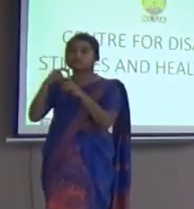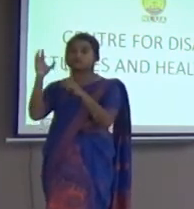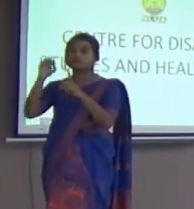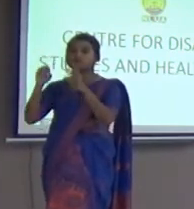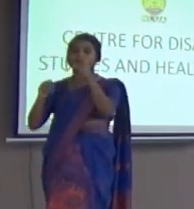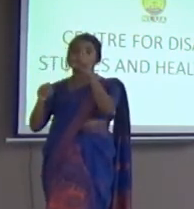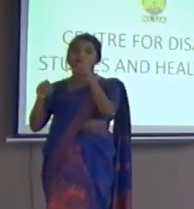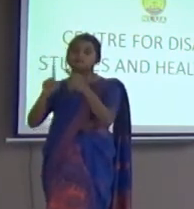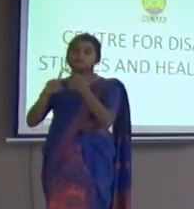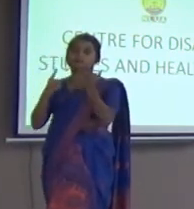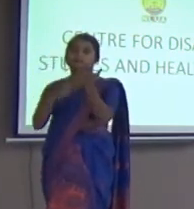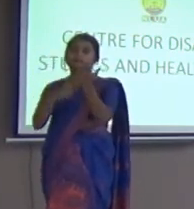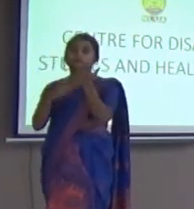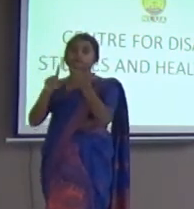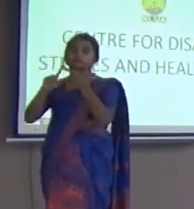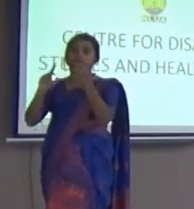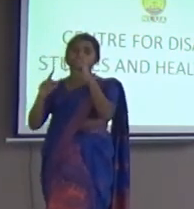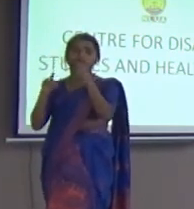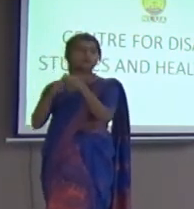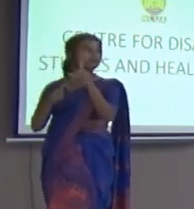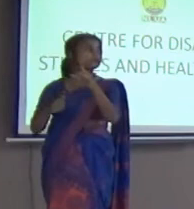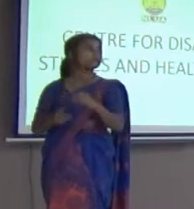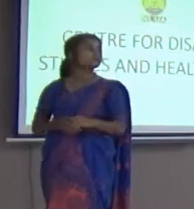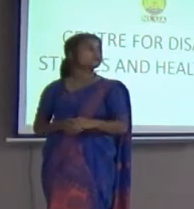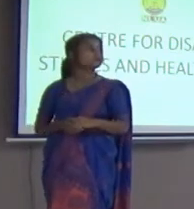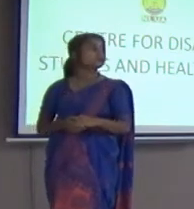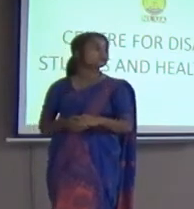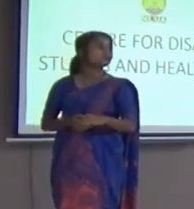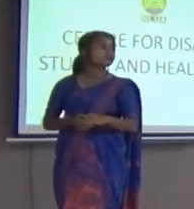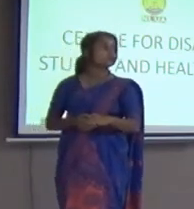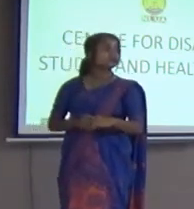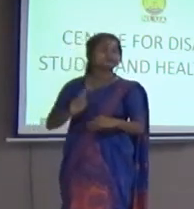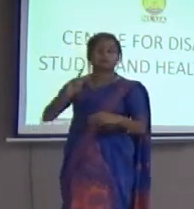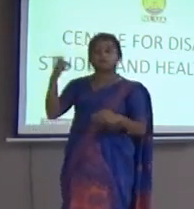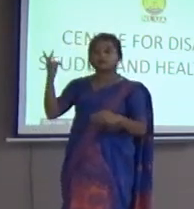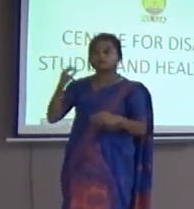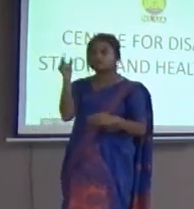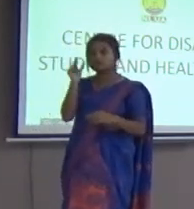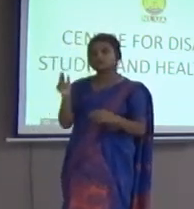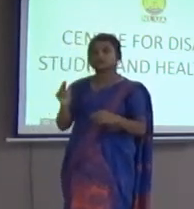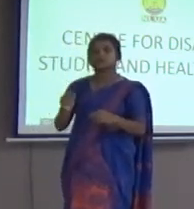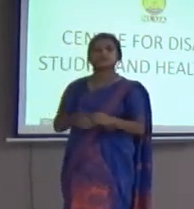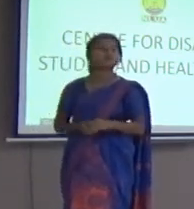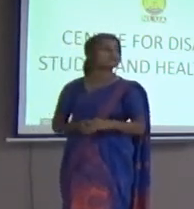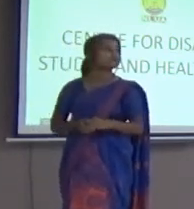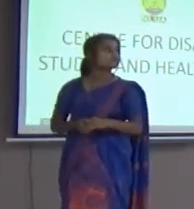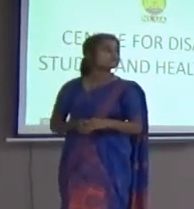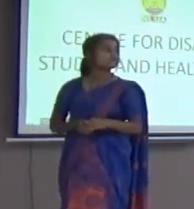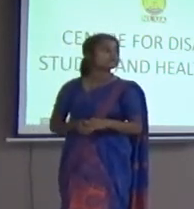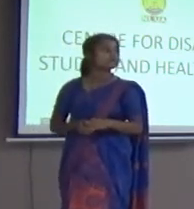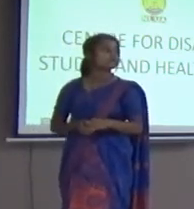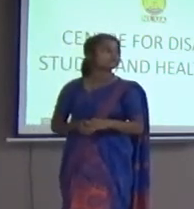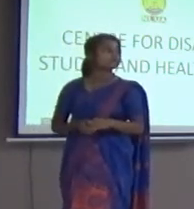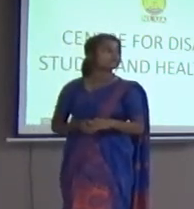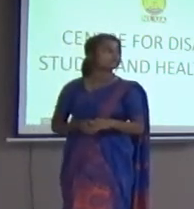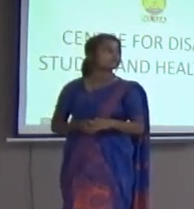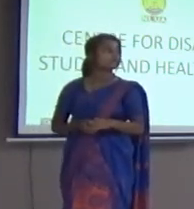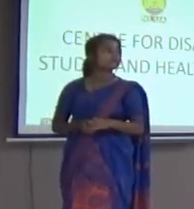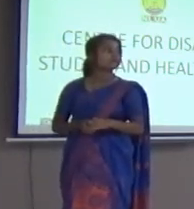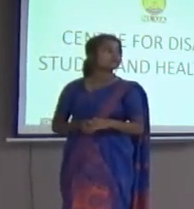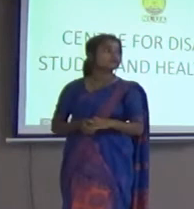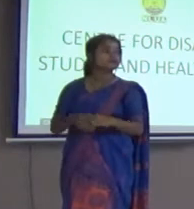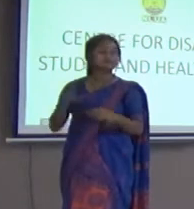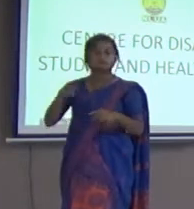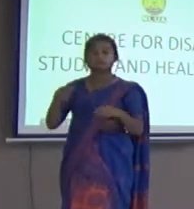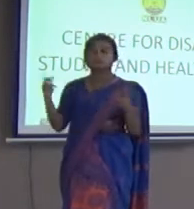of sensitivity, he would have done justice to that particular opportunity which he would. So that is what